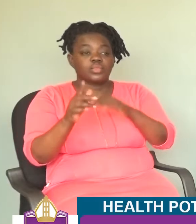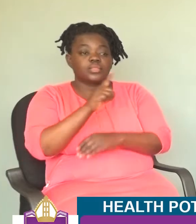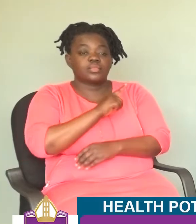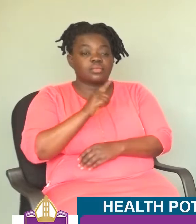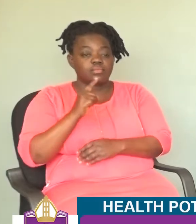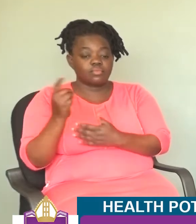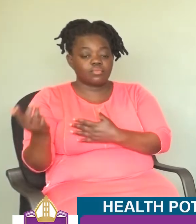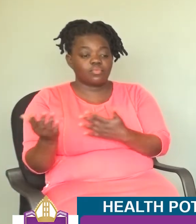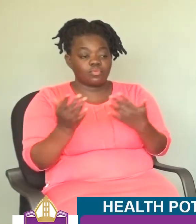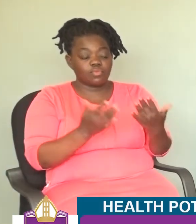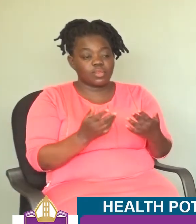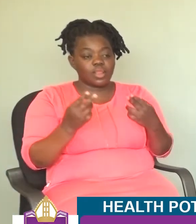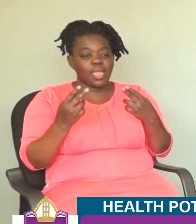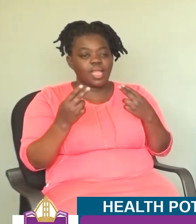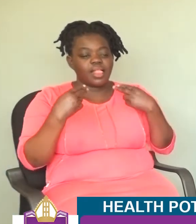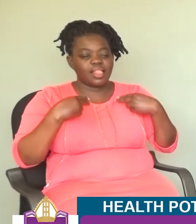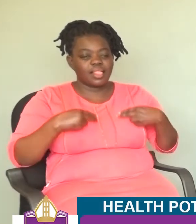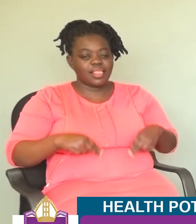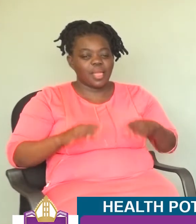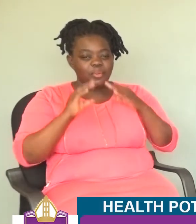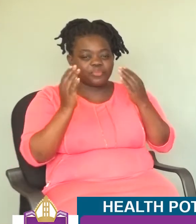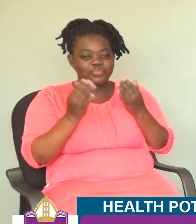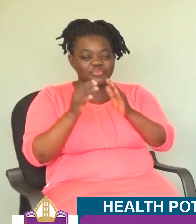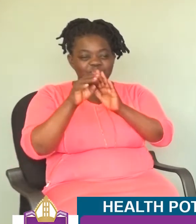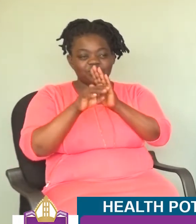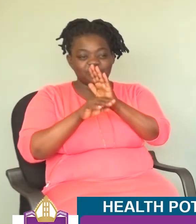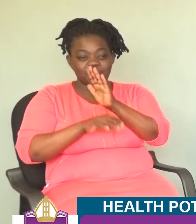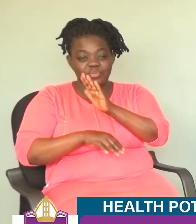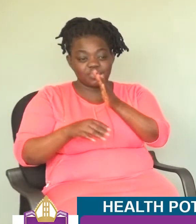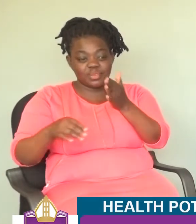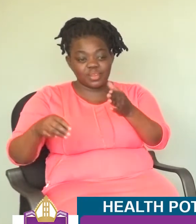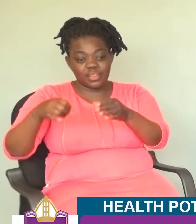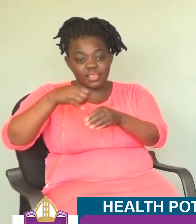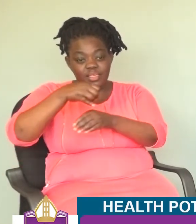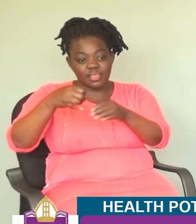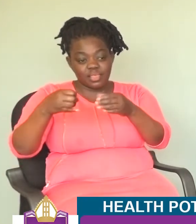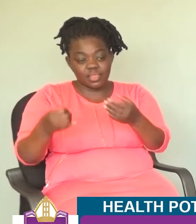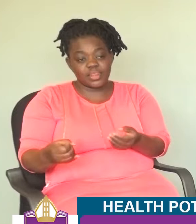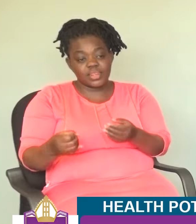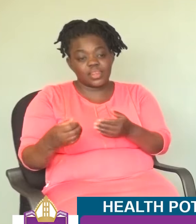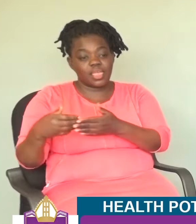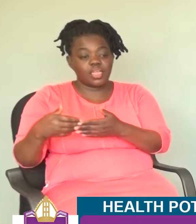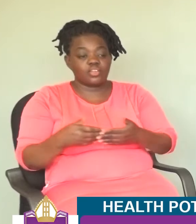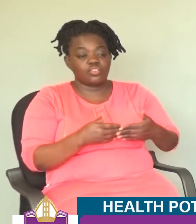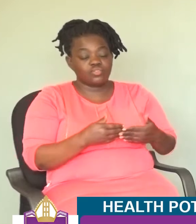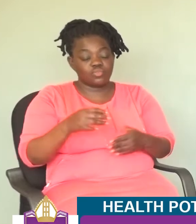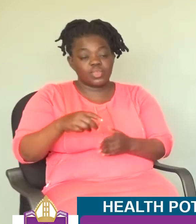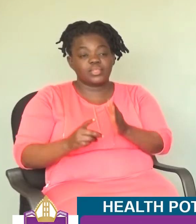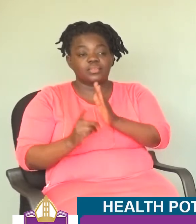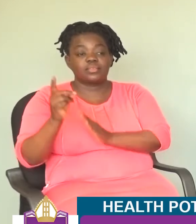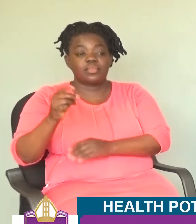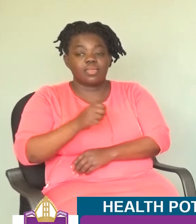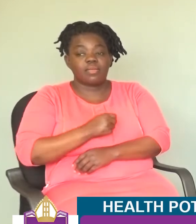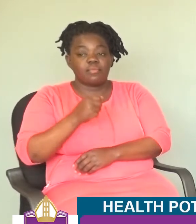this. I welcome you to Health Pot. Health Pot is a program centered around early childhood development, maternal health, and